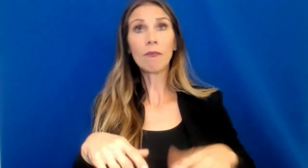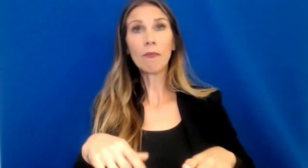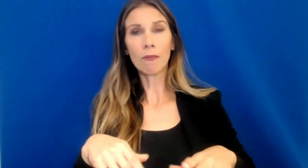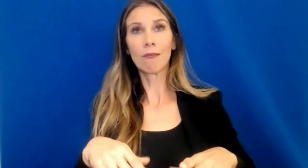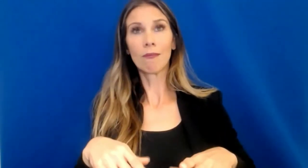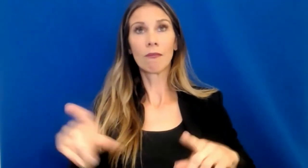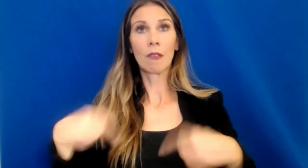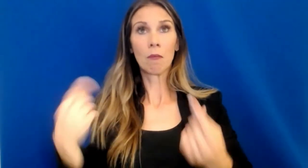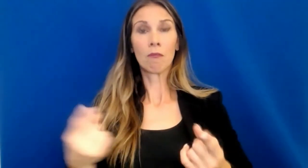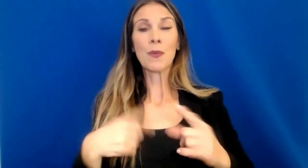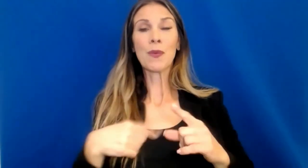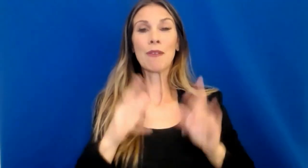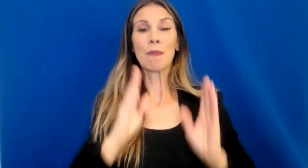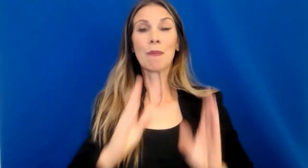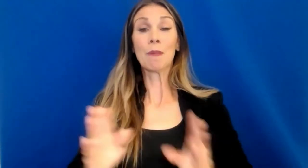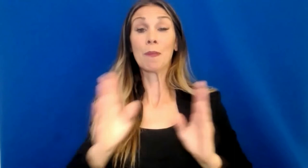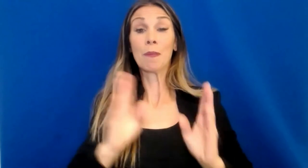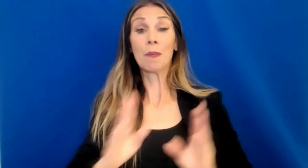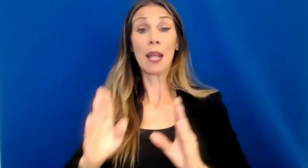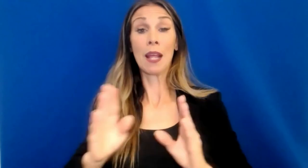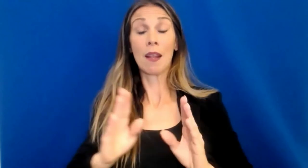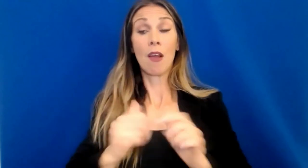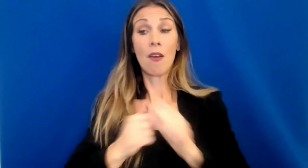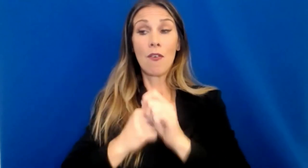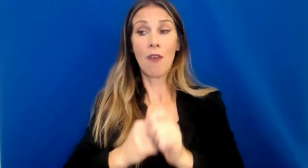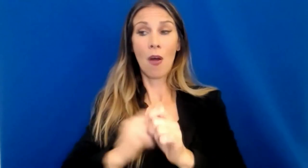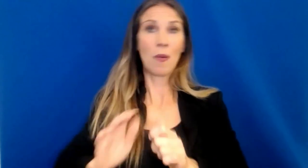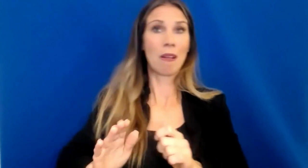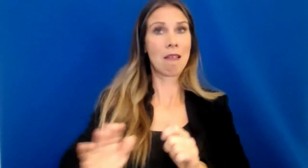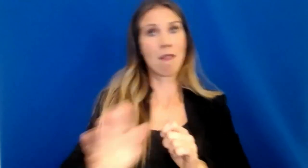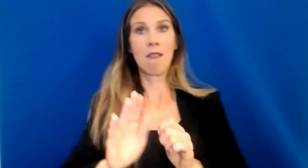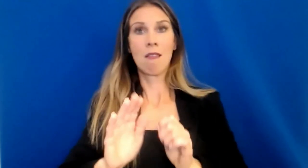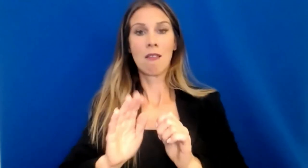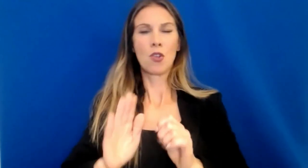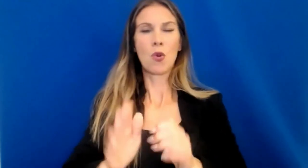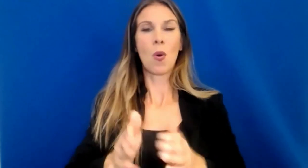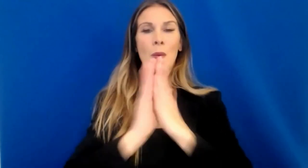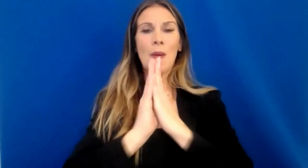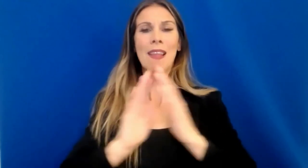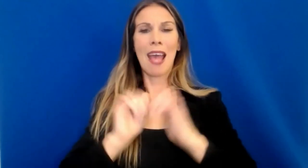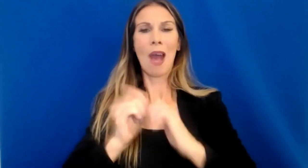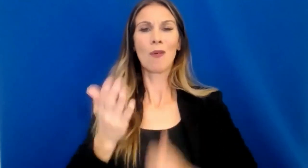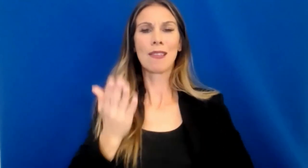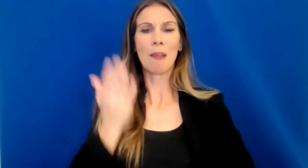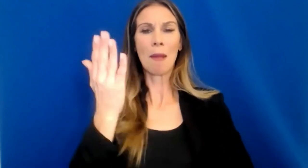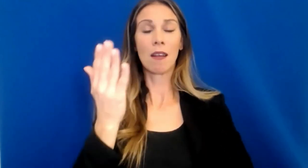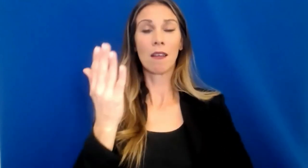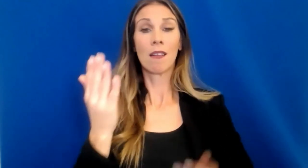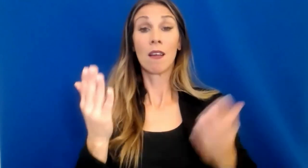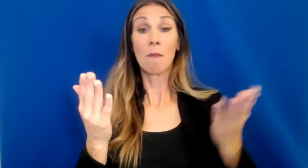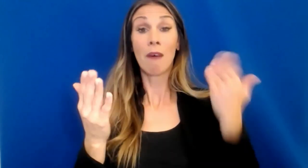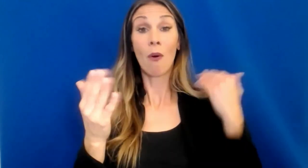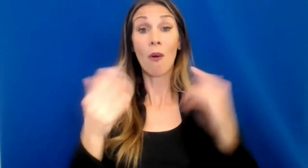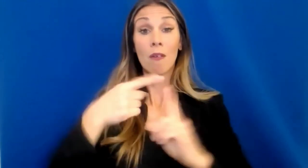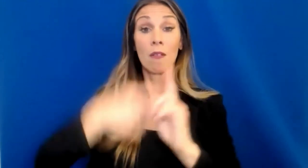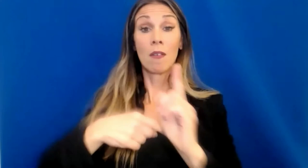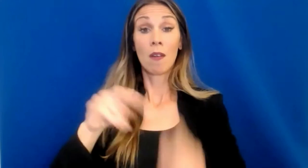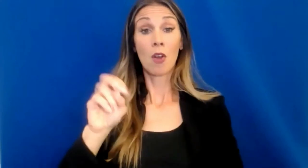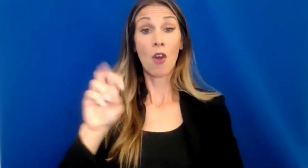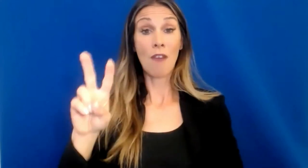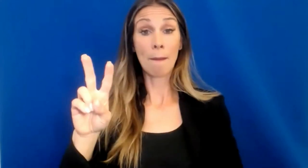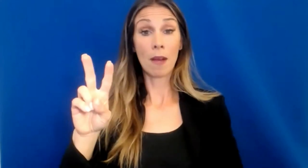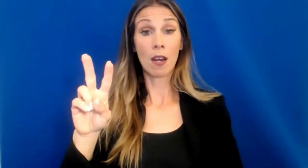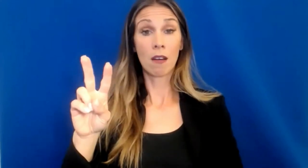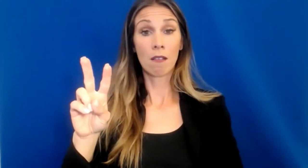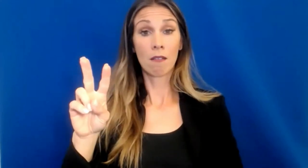We've planned this around the way the request was submitted in November. And that's the way the meeting has to